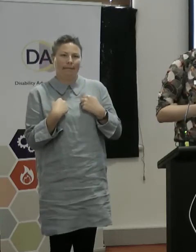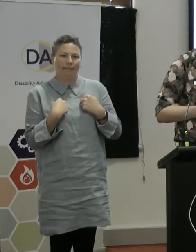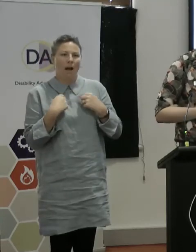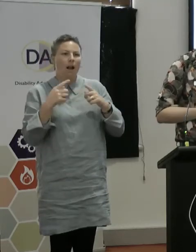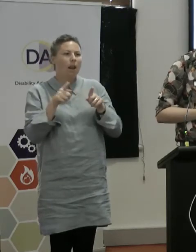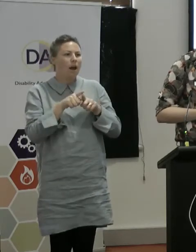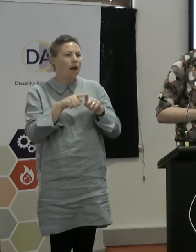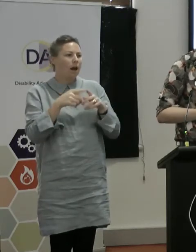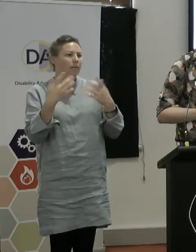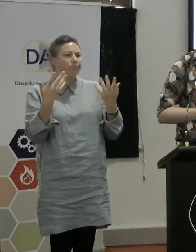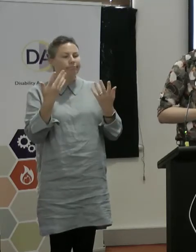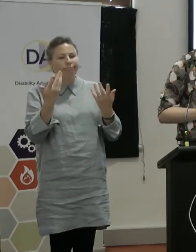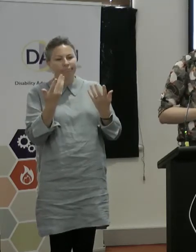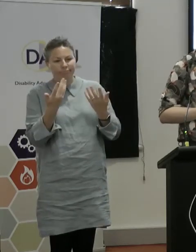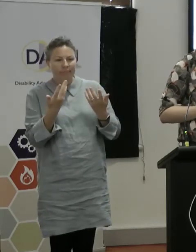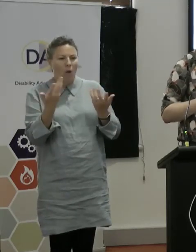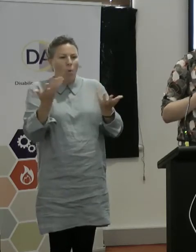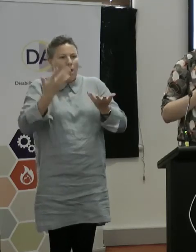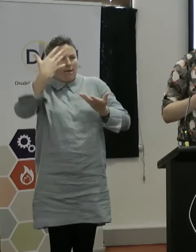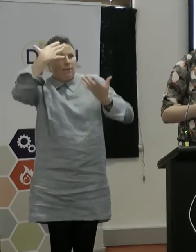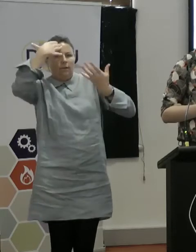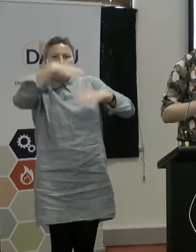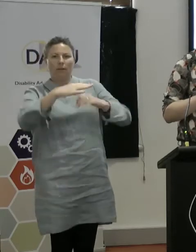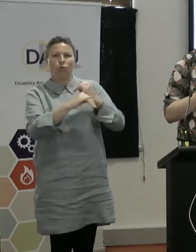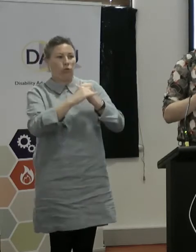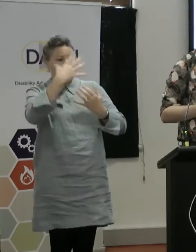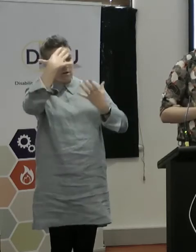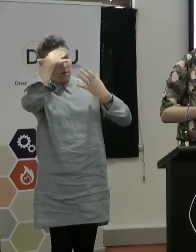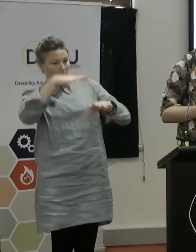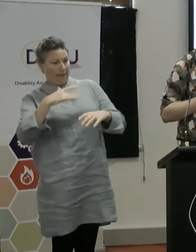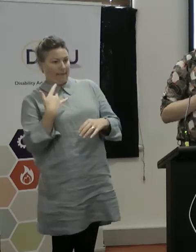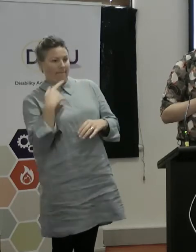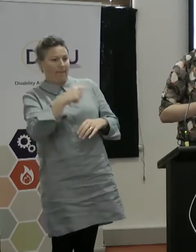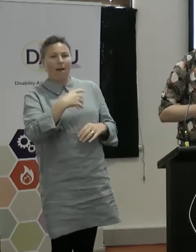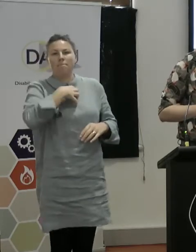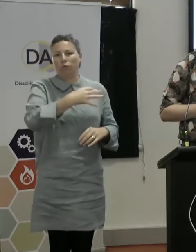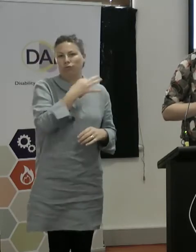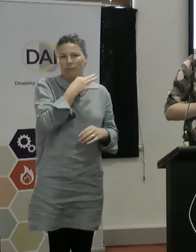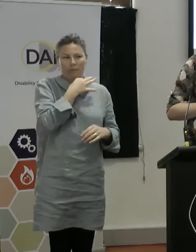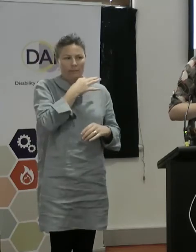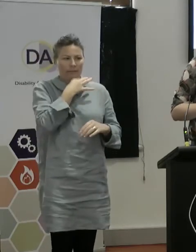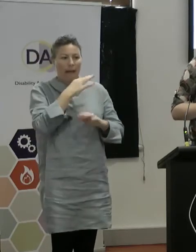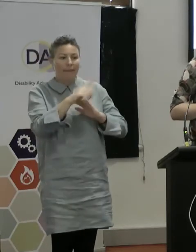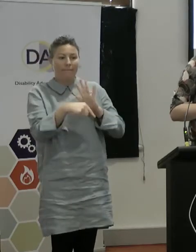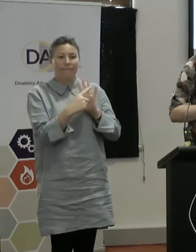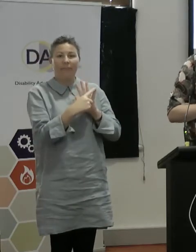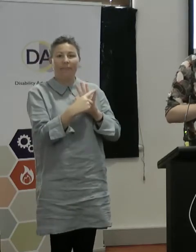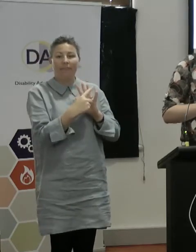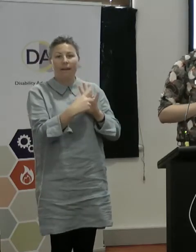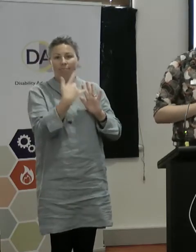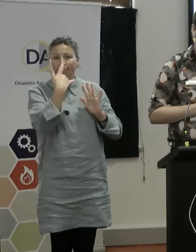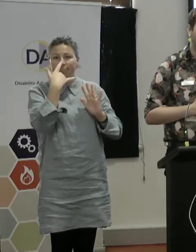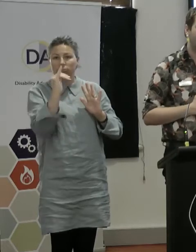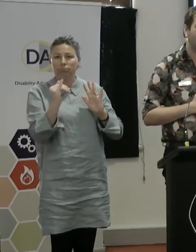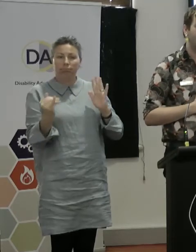residential institutions, I think, are a relatively good example because if you live there, you're more at risk. And finally, extreme circumstances